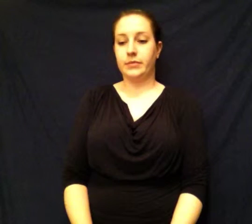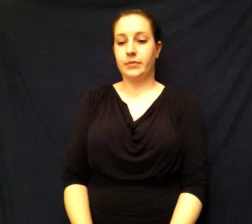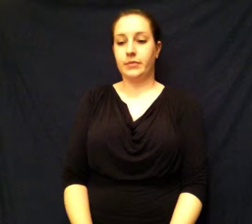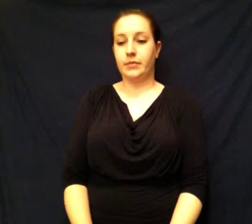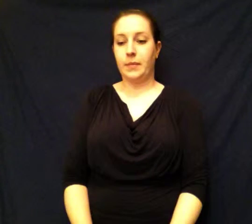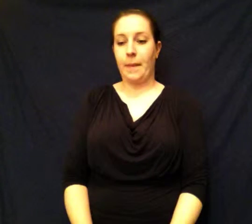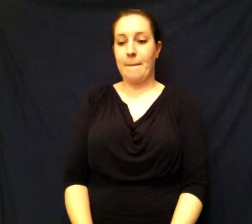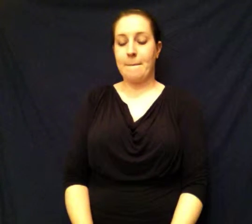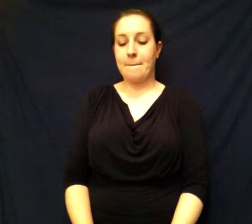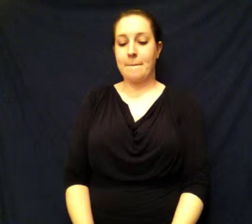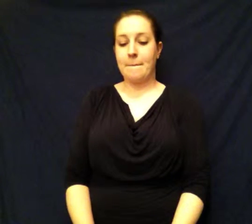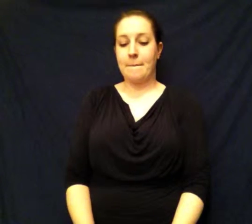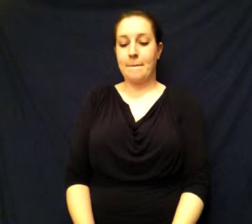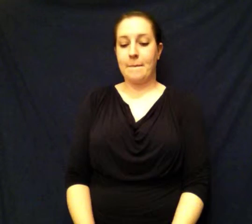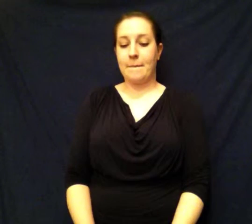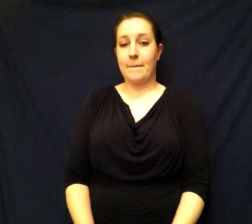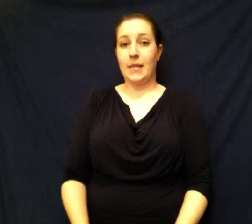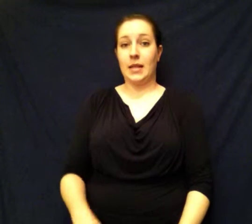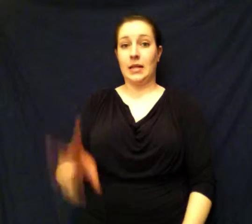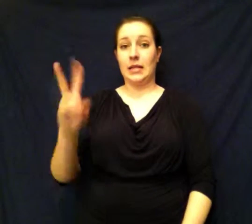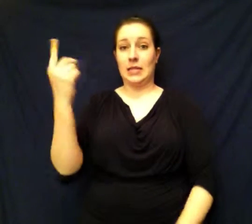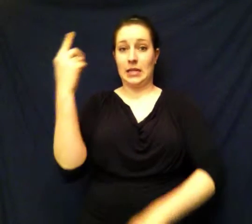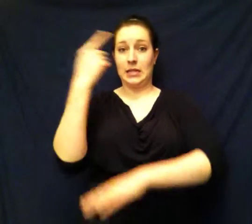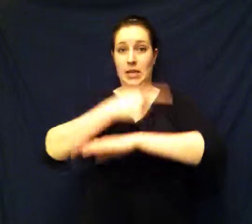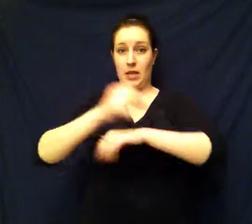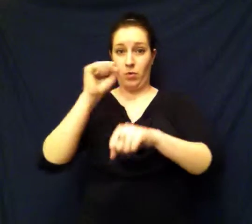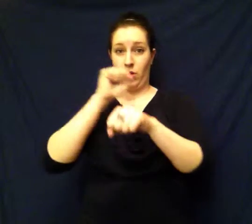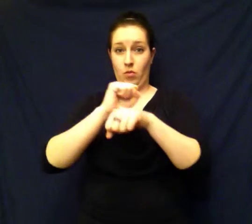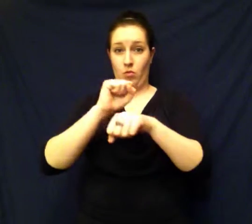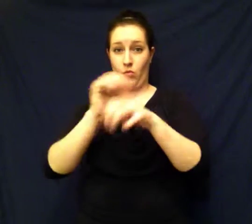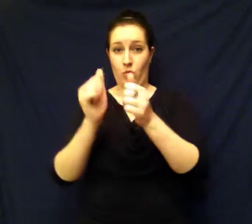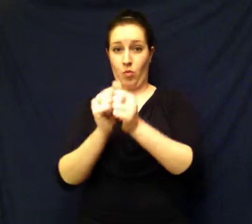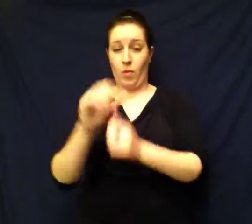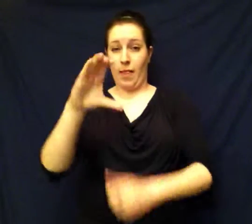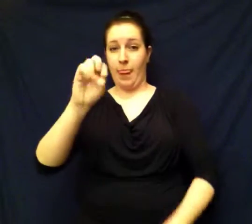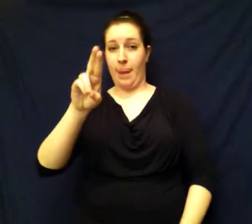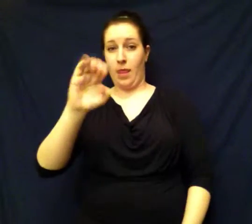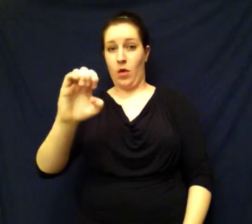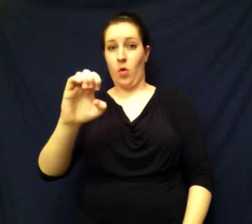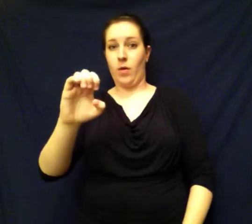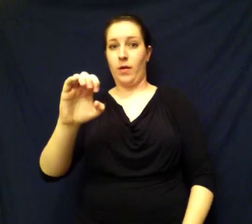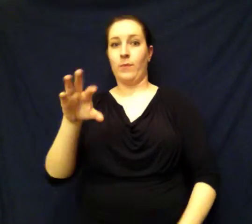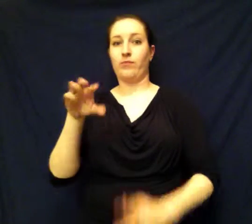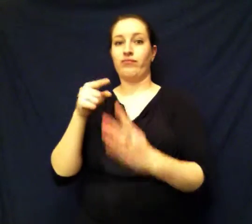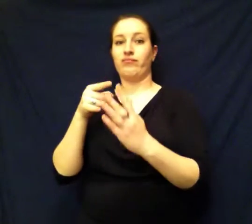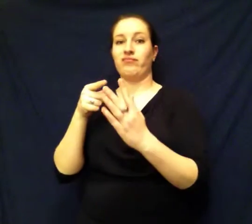The second day we worked with the Corps, we actually hit a void, which meant the tunnel was still